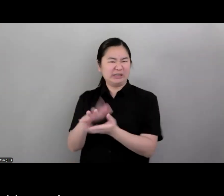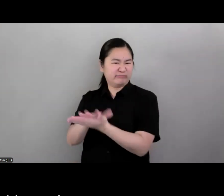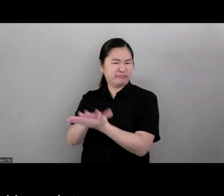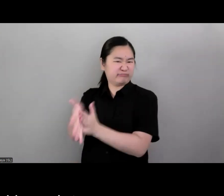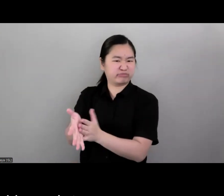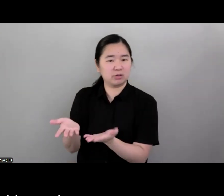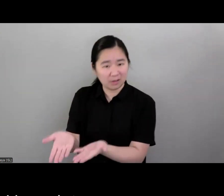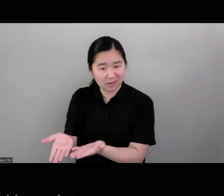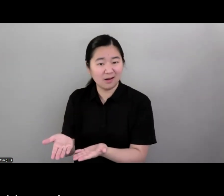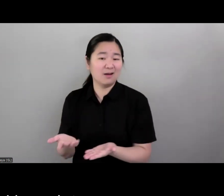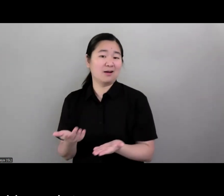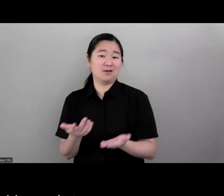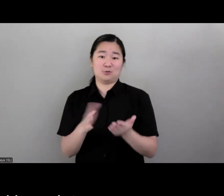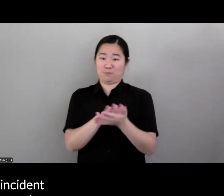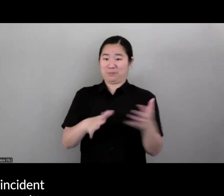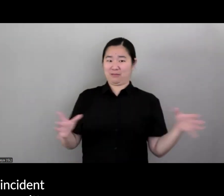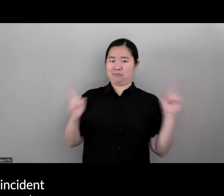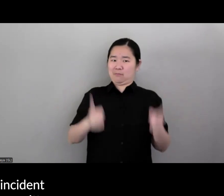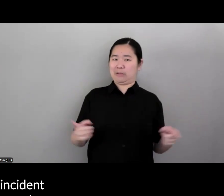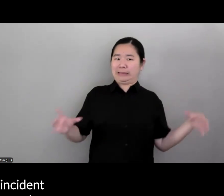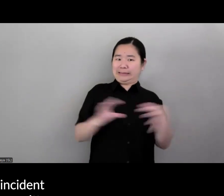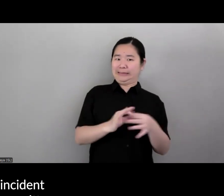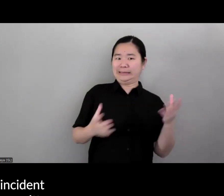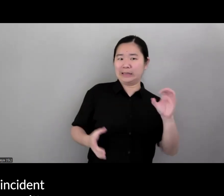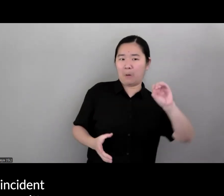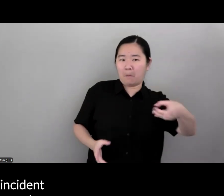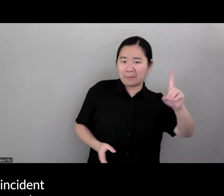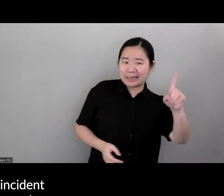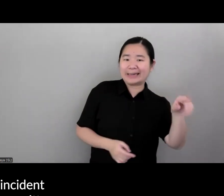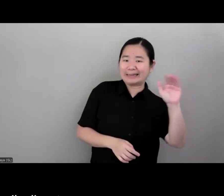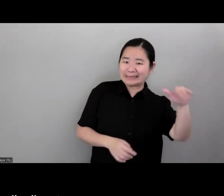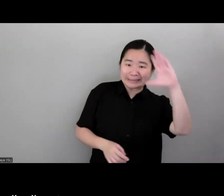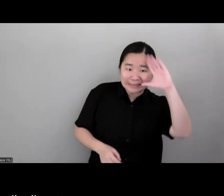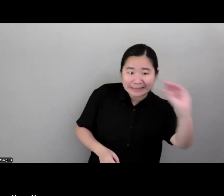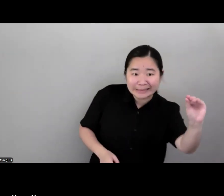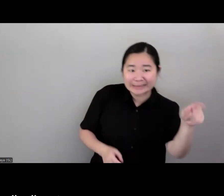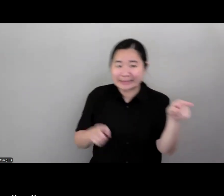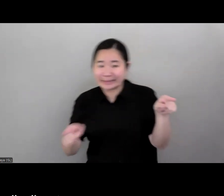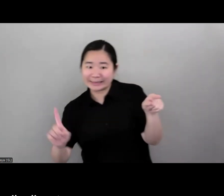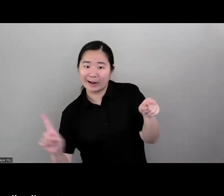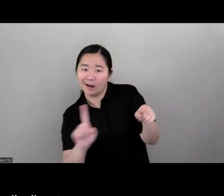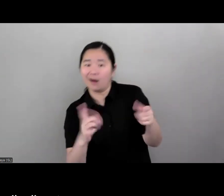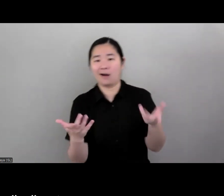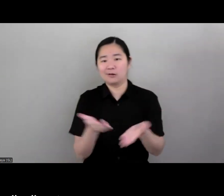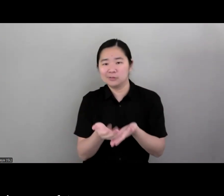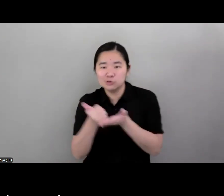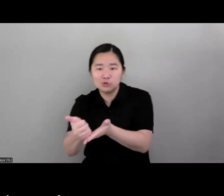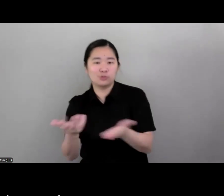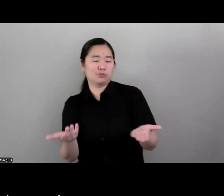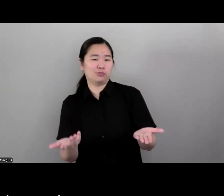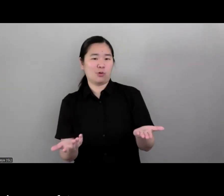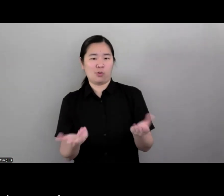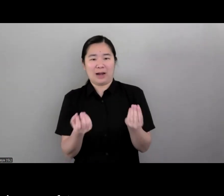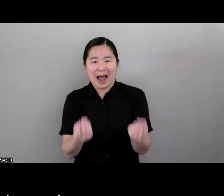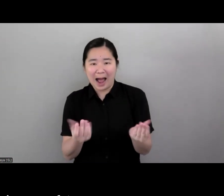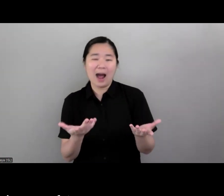center, raising an alert, discussing the incident with the school committee, or even mediating family disputes, all while